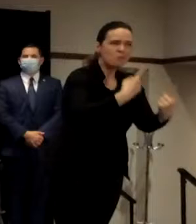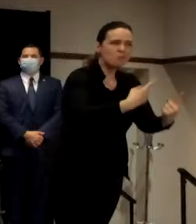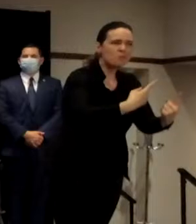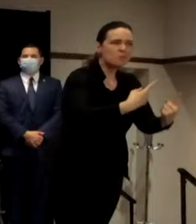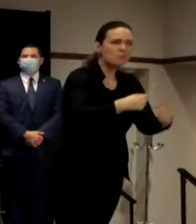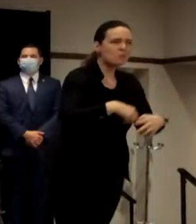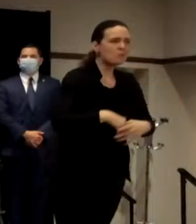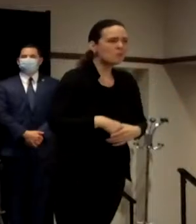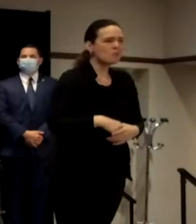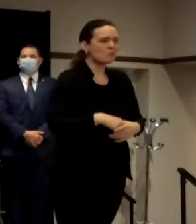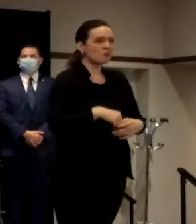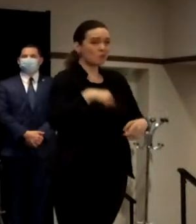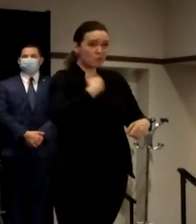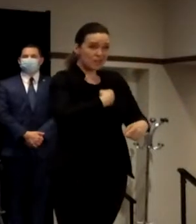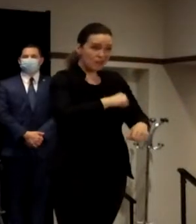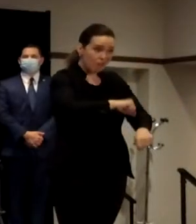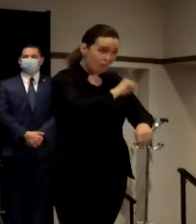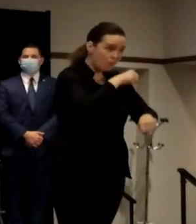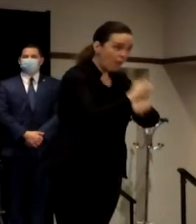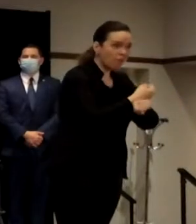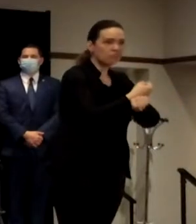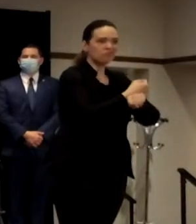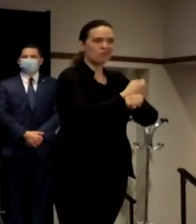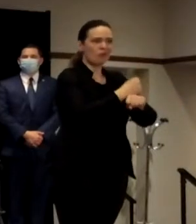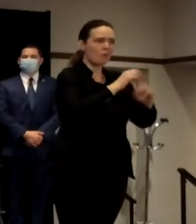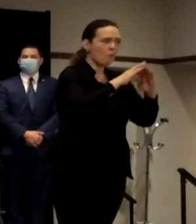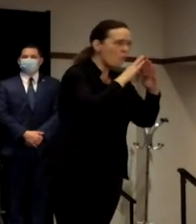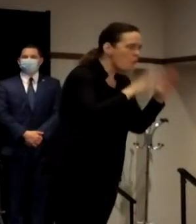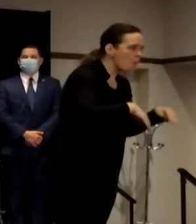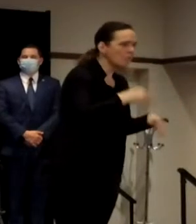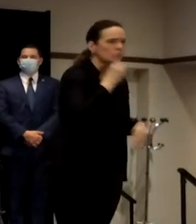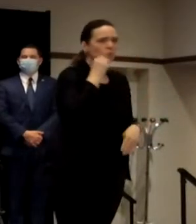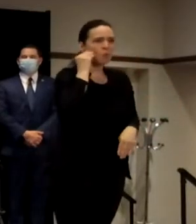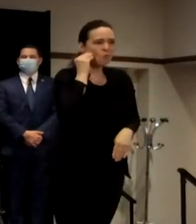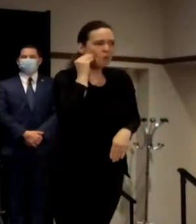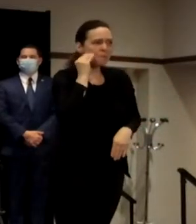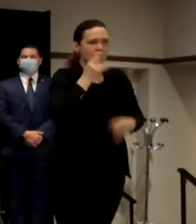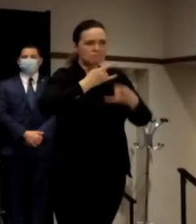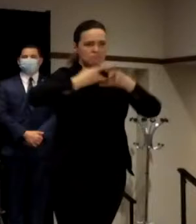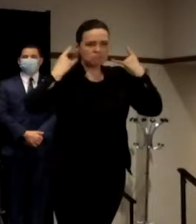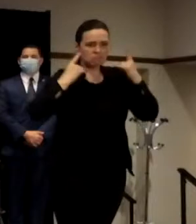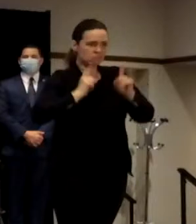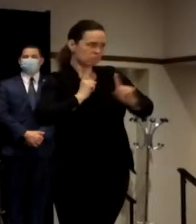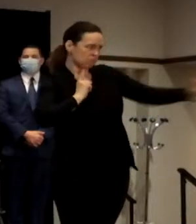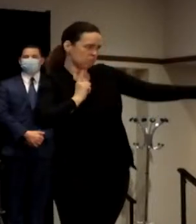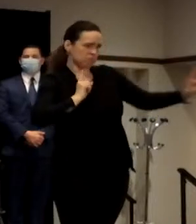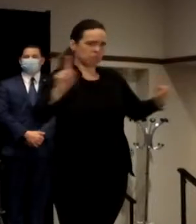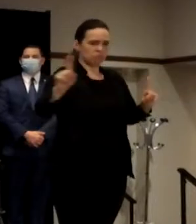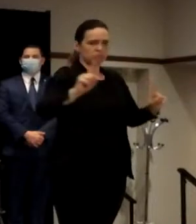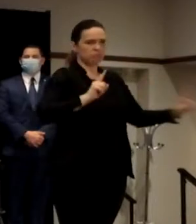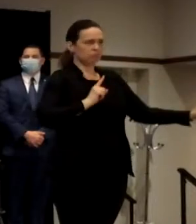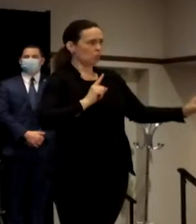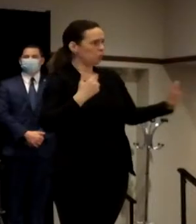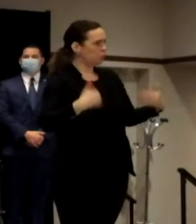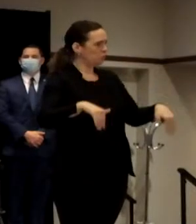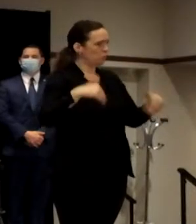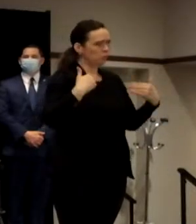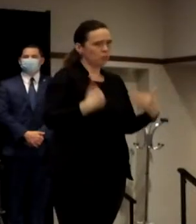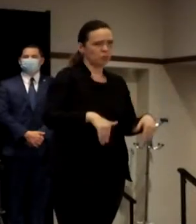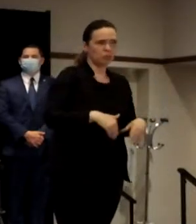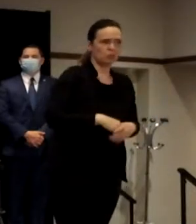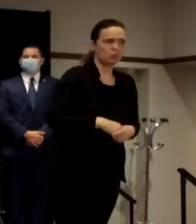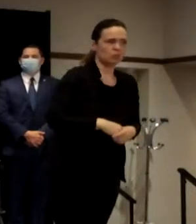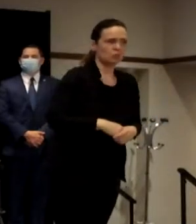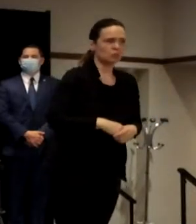all those things have flattened the curve. You can see that, box the virus essentially with the testing, tracking,